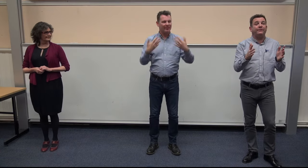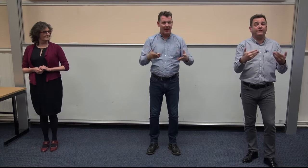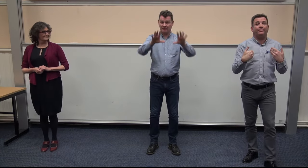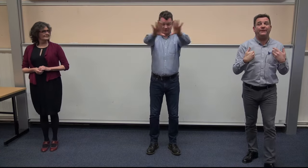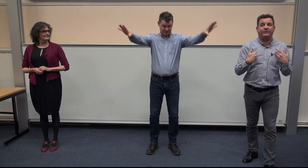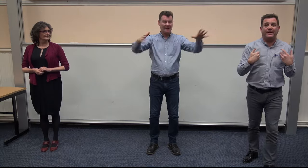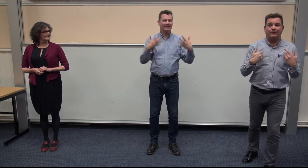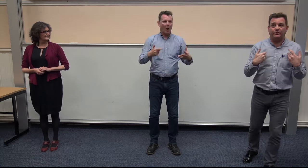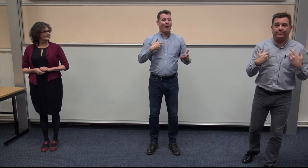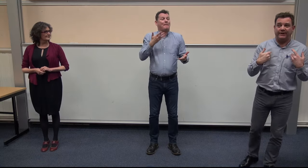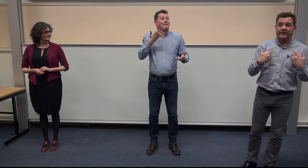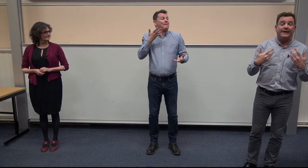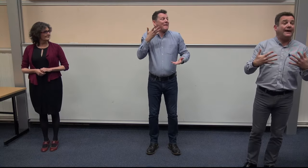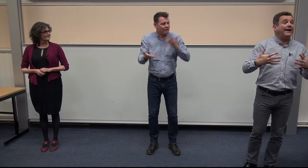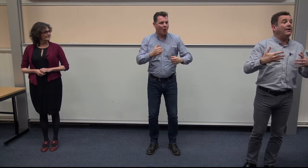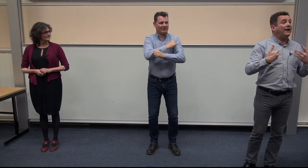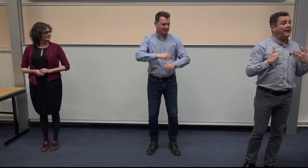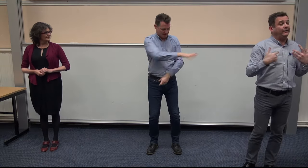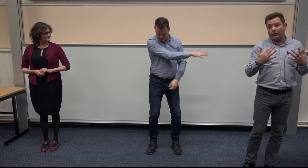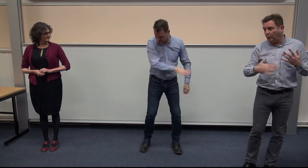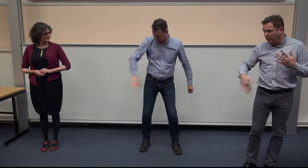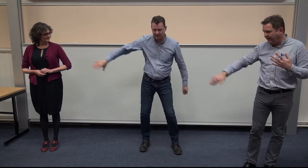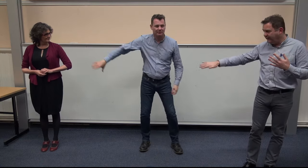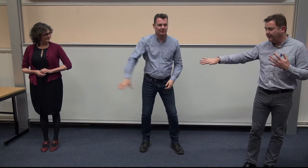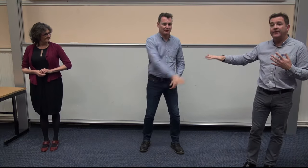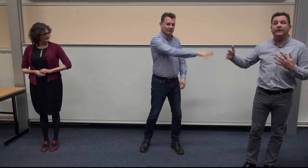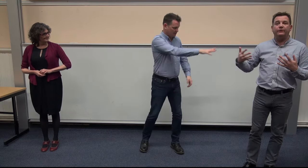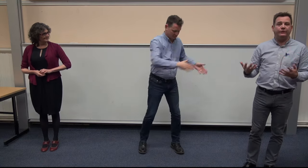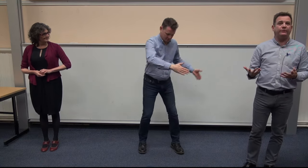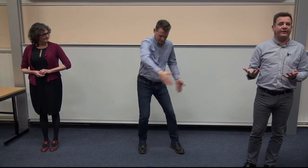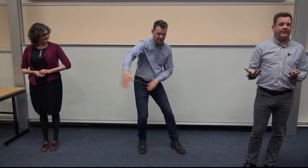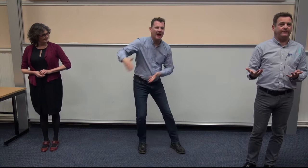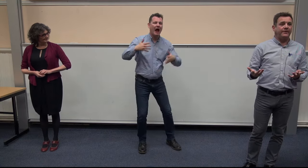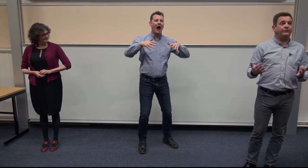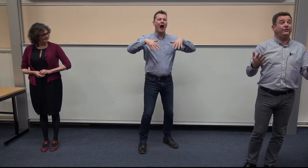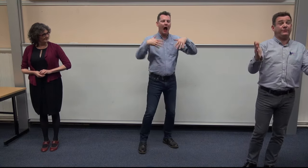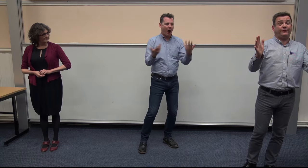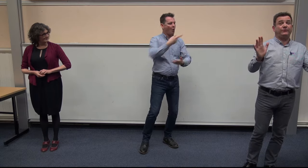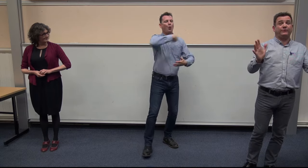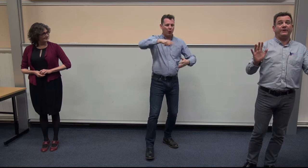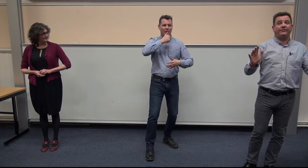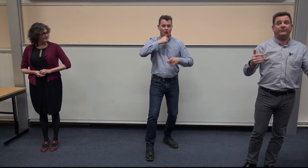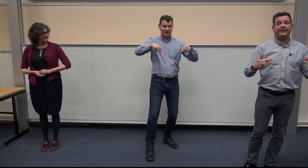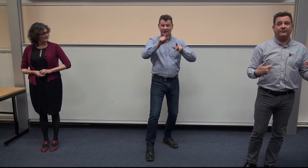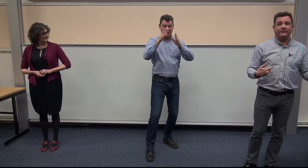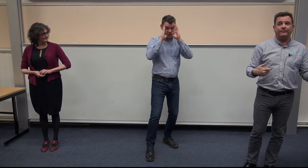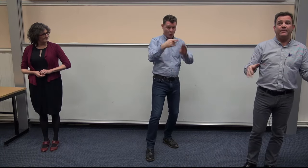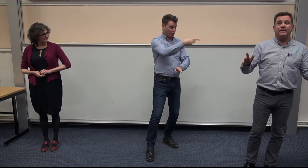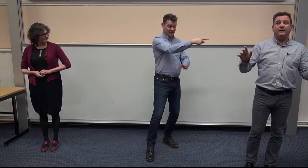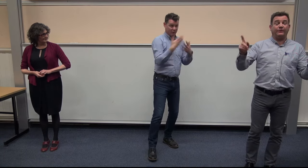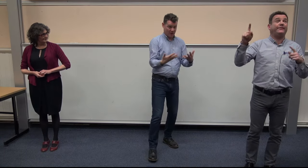performance space, the space that I'm occupying, and how I or we use that. So if you just focus on me for a